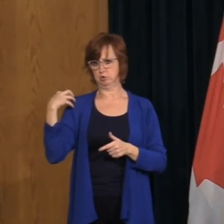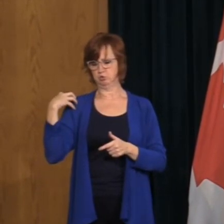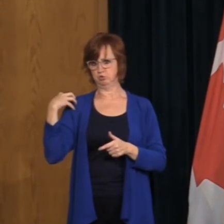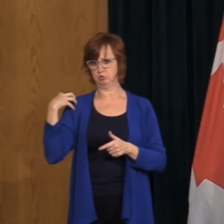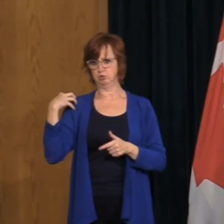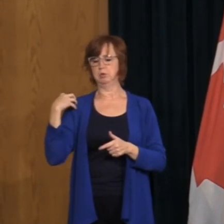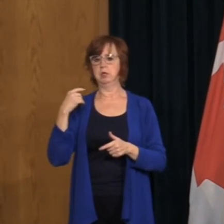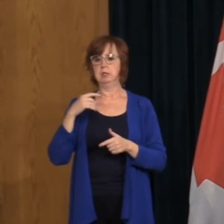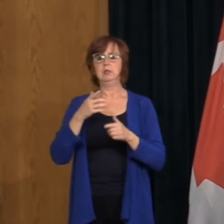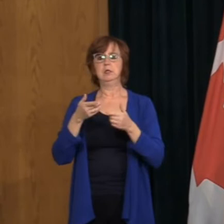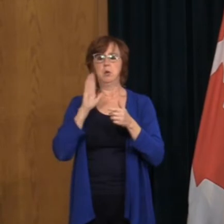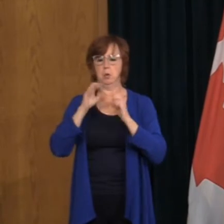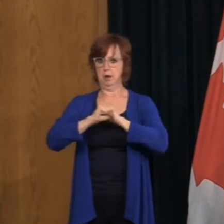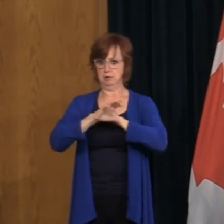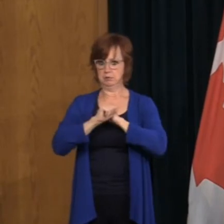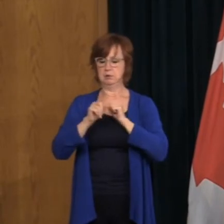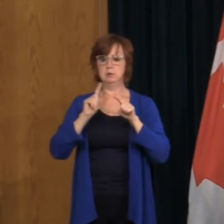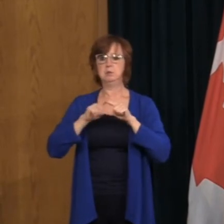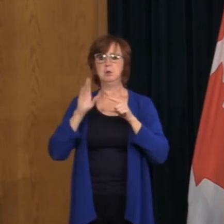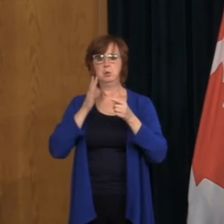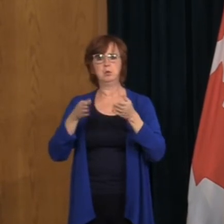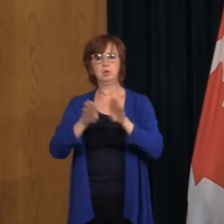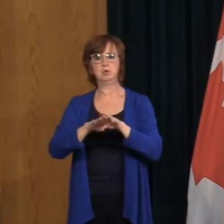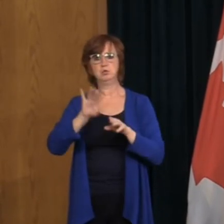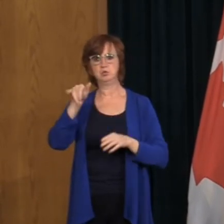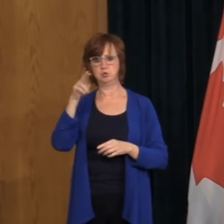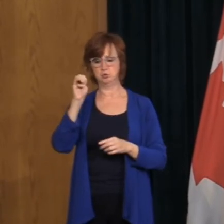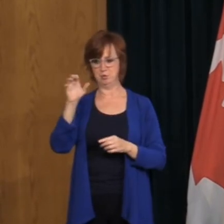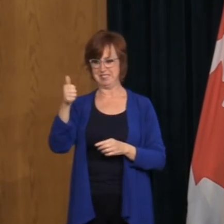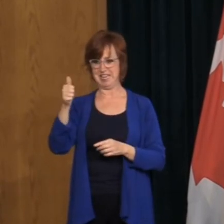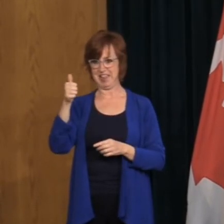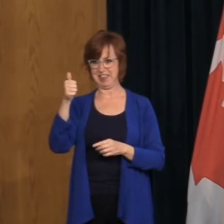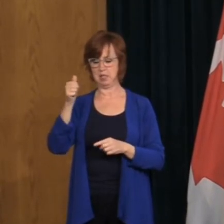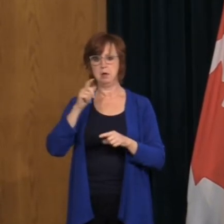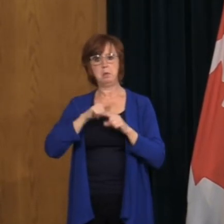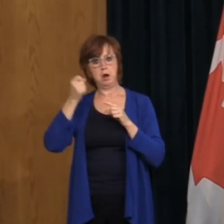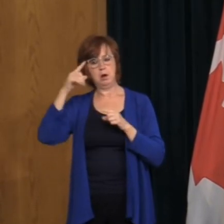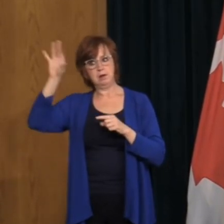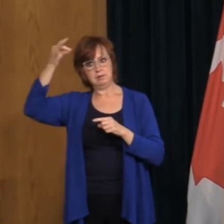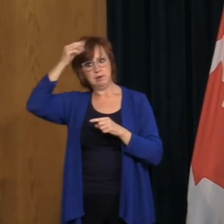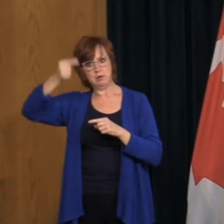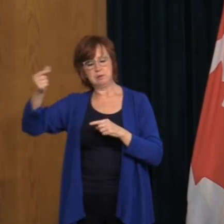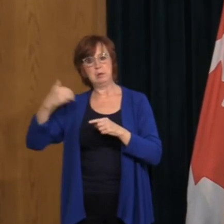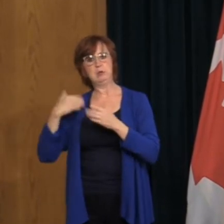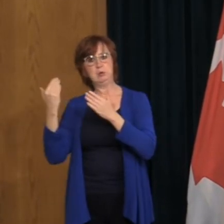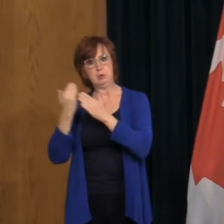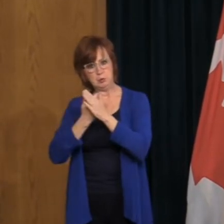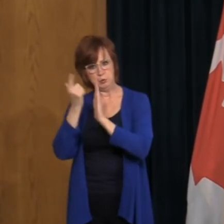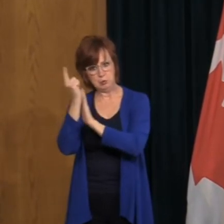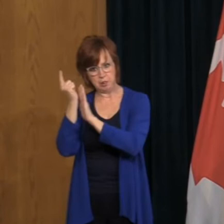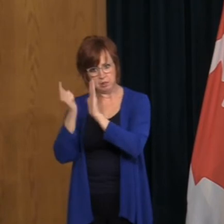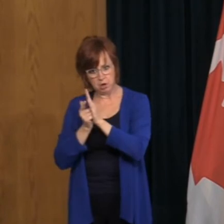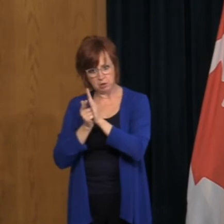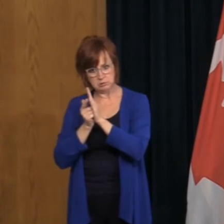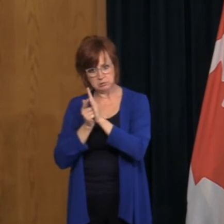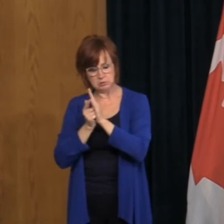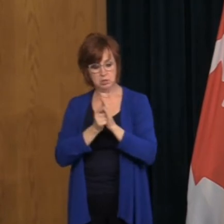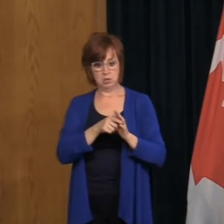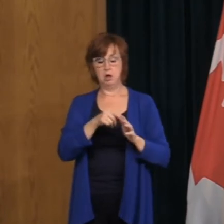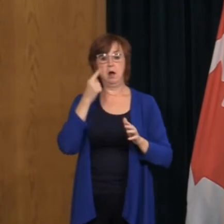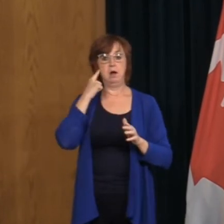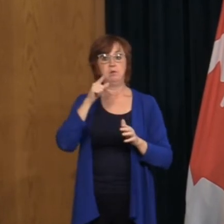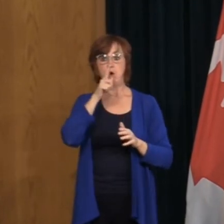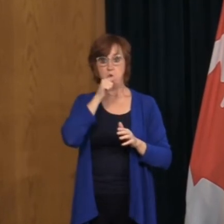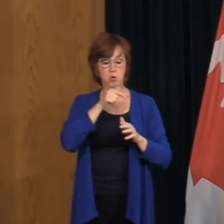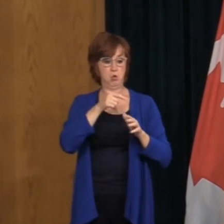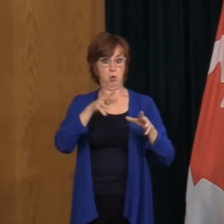the thousands of law-abiding gun owners in this province. With the federal government looking to impose new restrictions on law-abiding gun owners, we